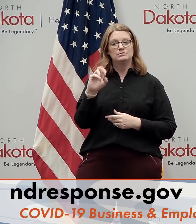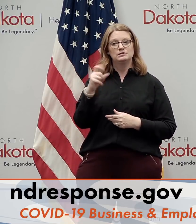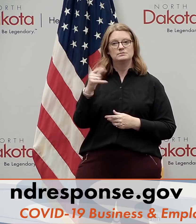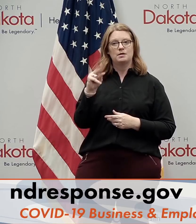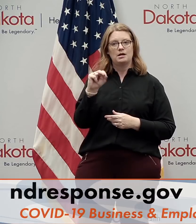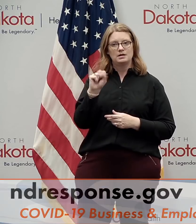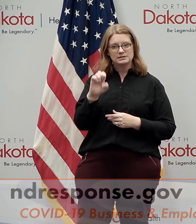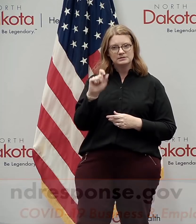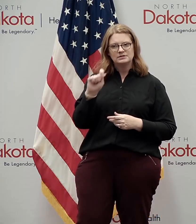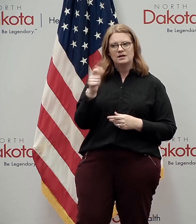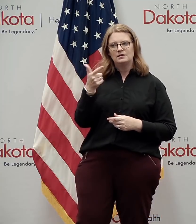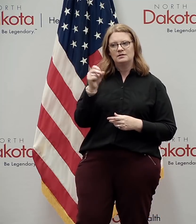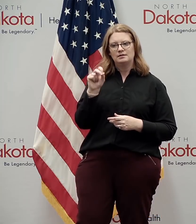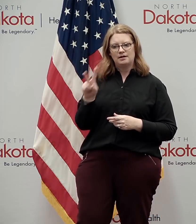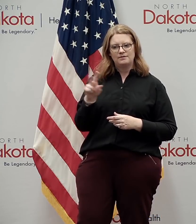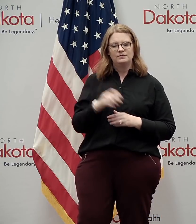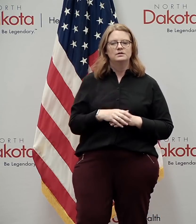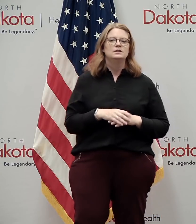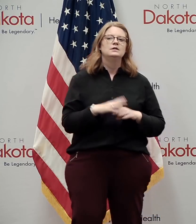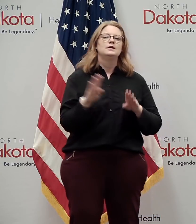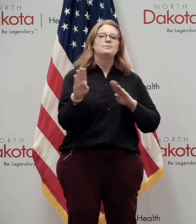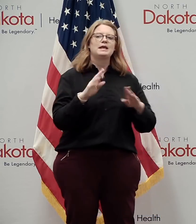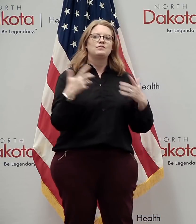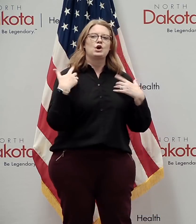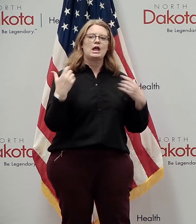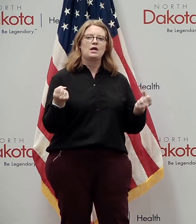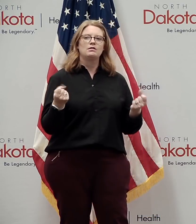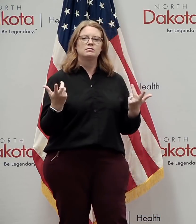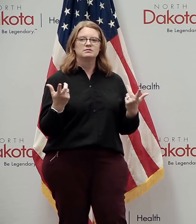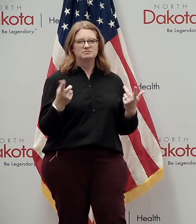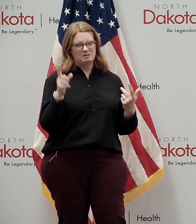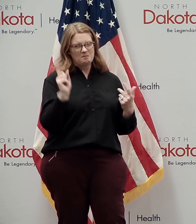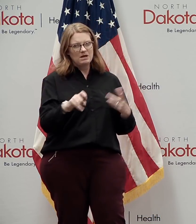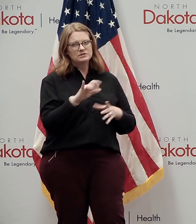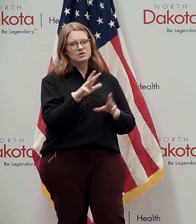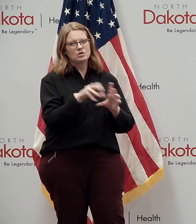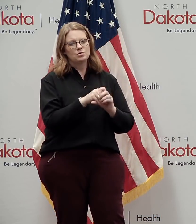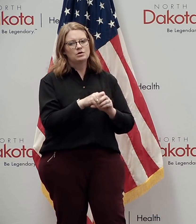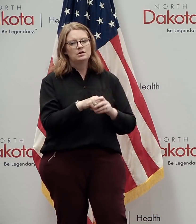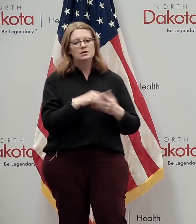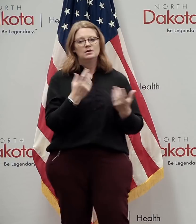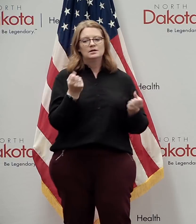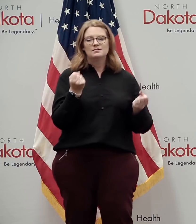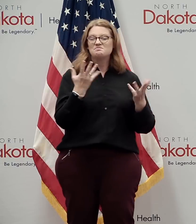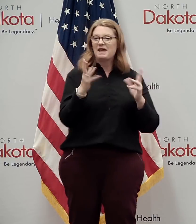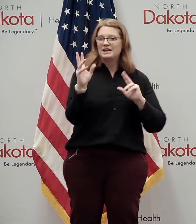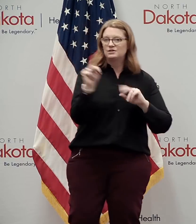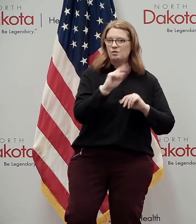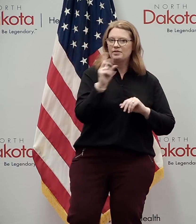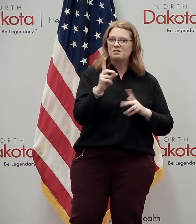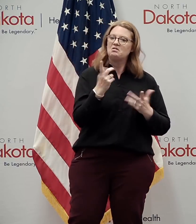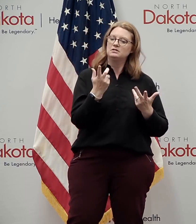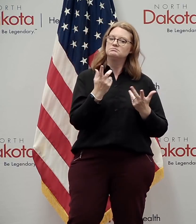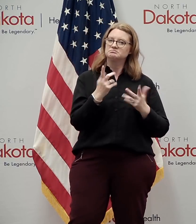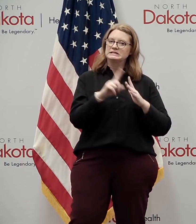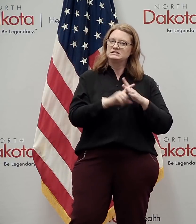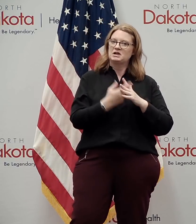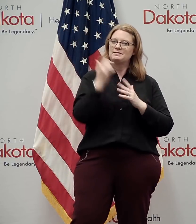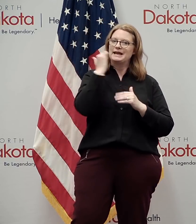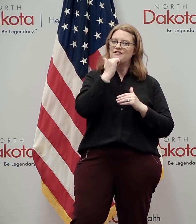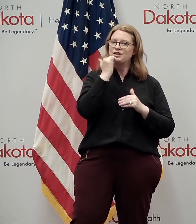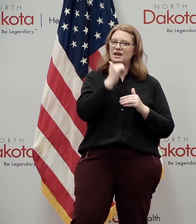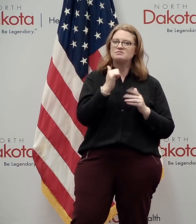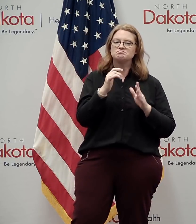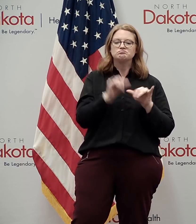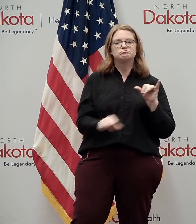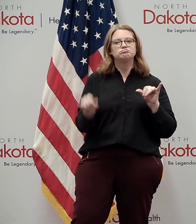ndresponse.gov. Behavioral health update, which we include every day. Many North Dakotans have returned to daily routines, but there